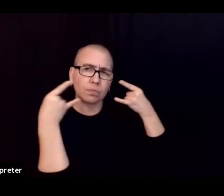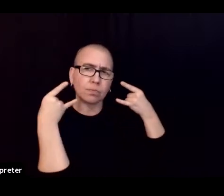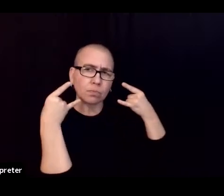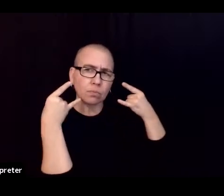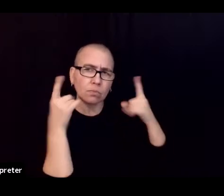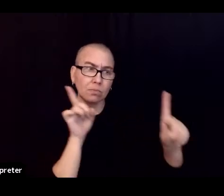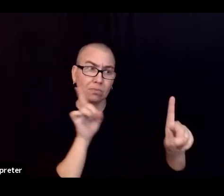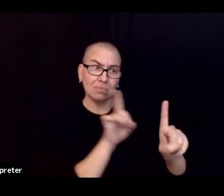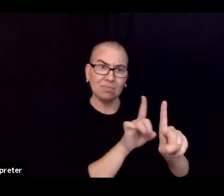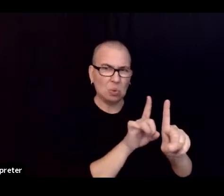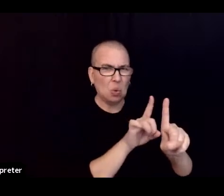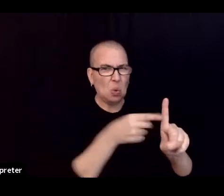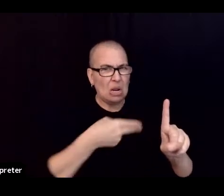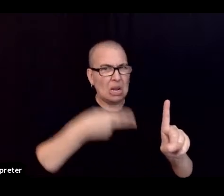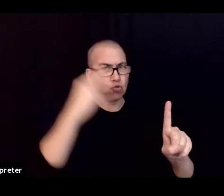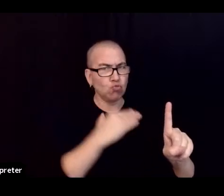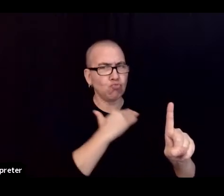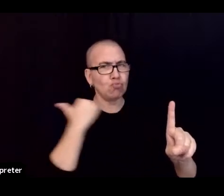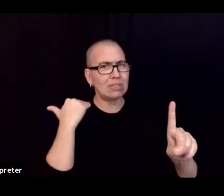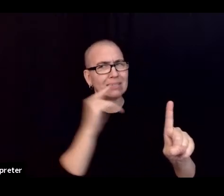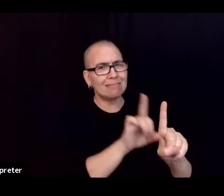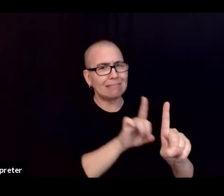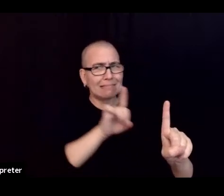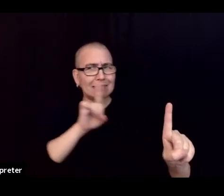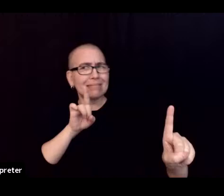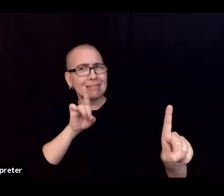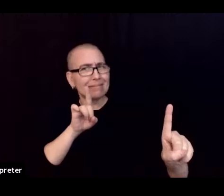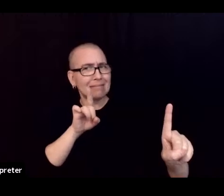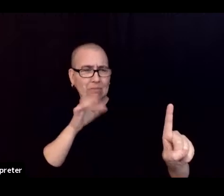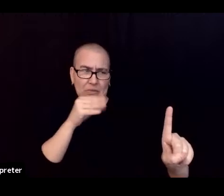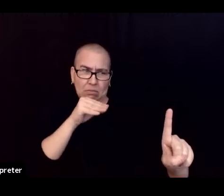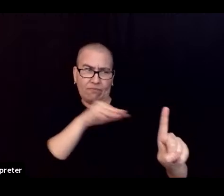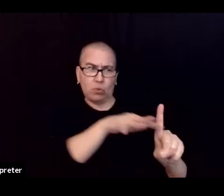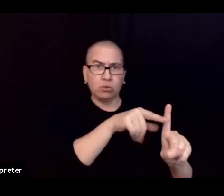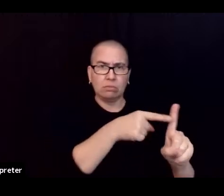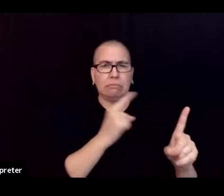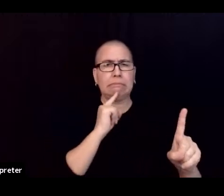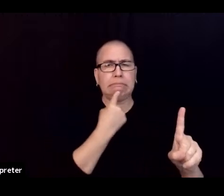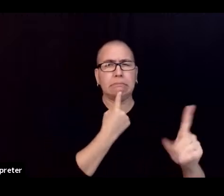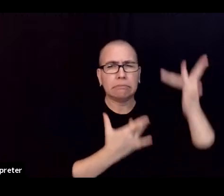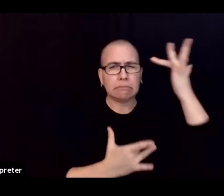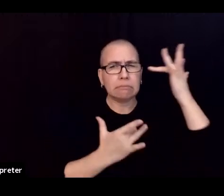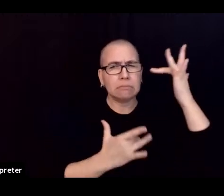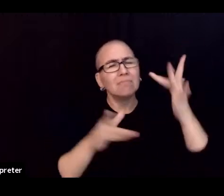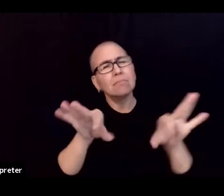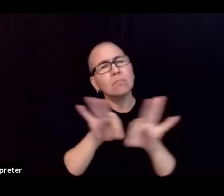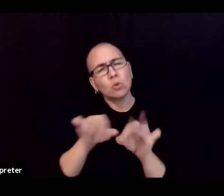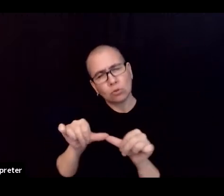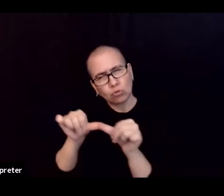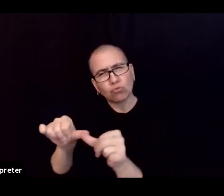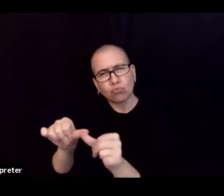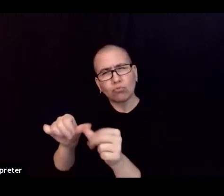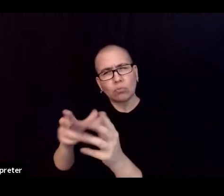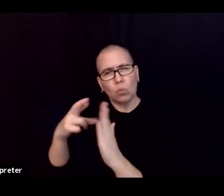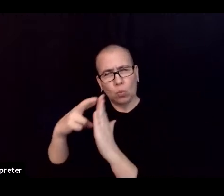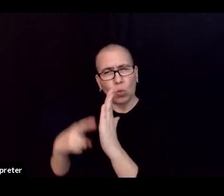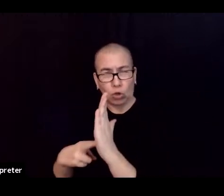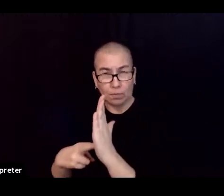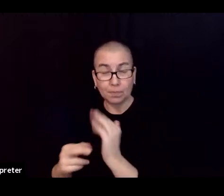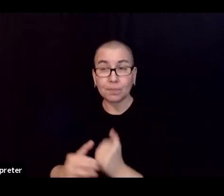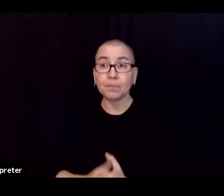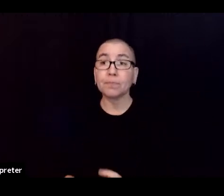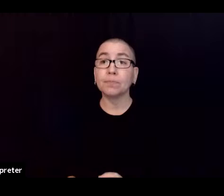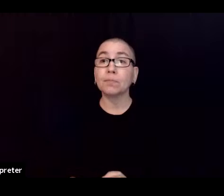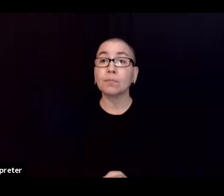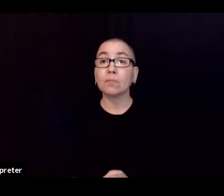of getting severely ill from COVID-19. The new guidance is based on the latest science, and it is a step forward.